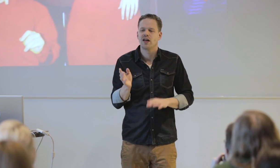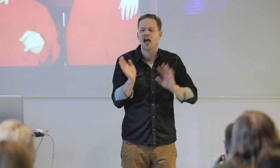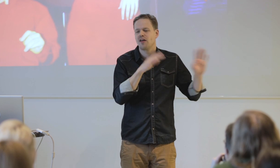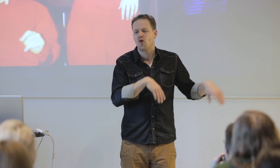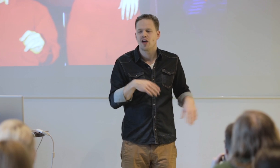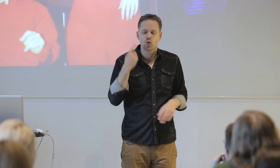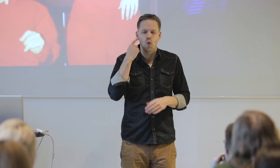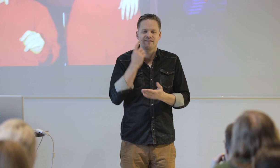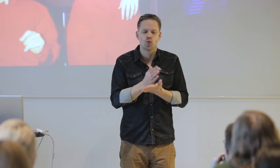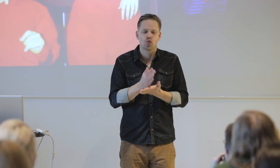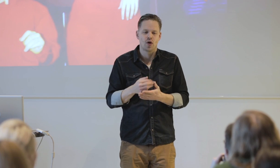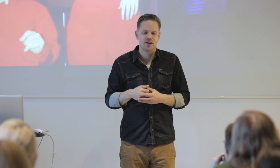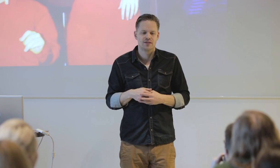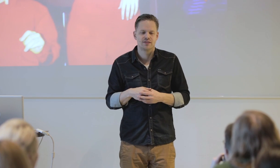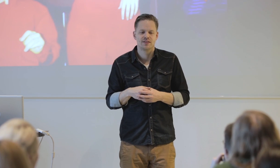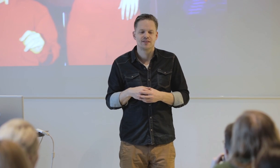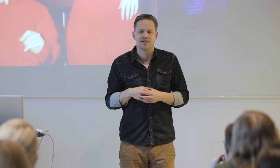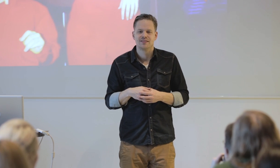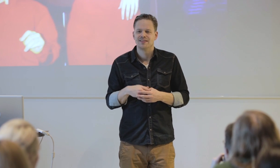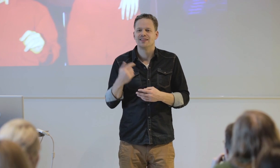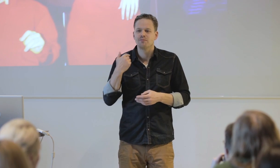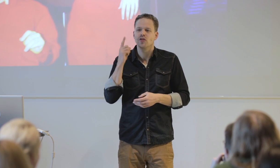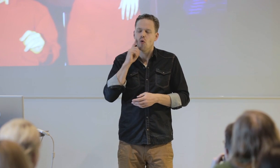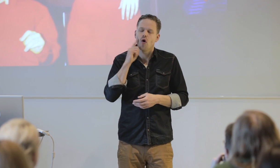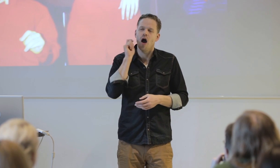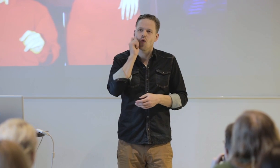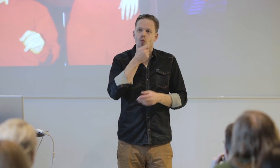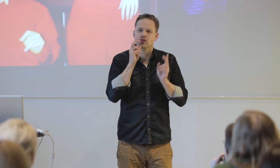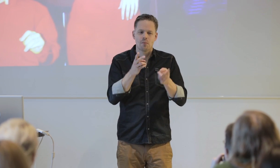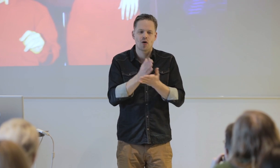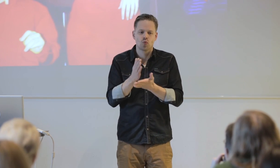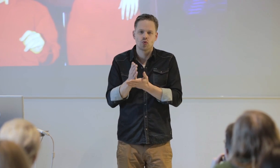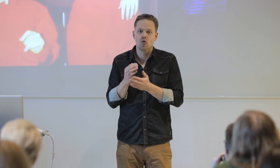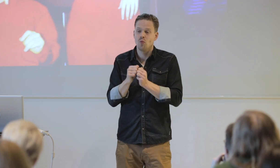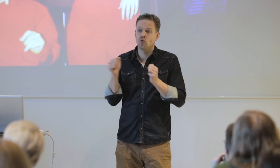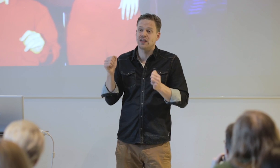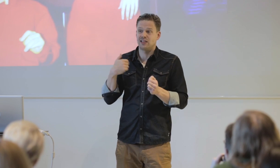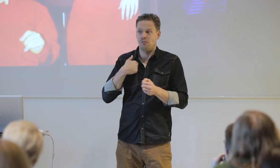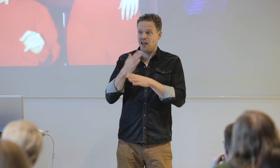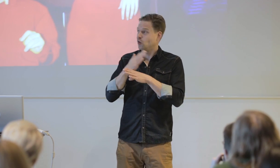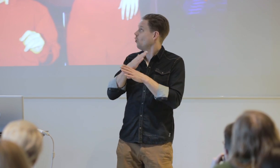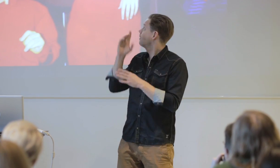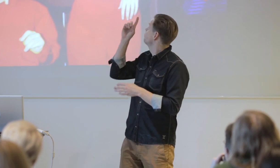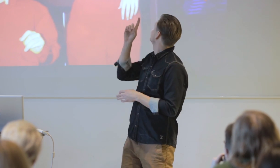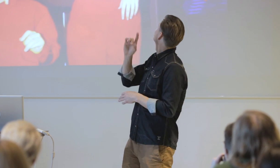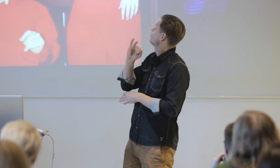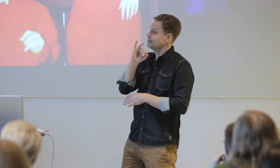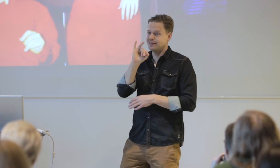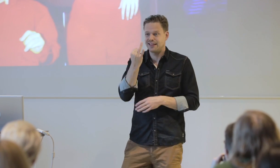said that, well, you never mind. That's a hearing thing. You don't need to be bothered about it. And it came on in every